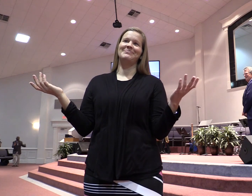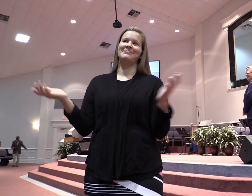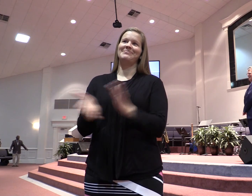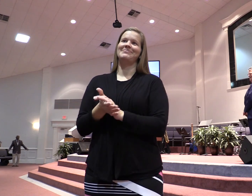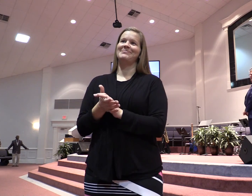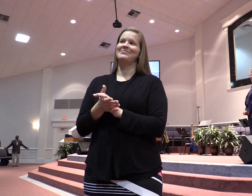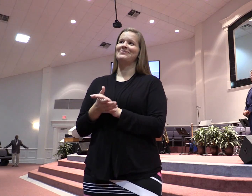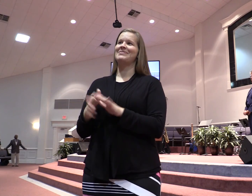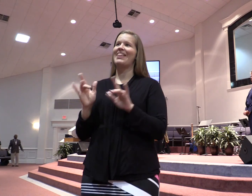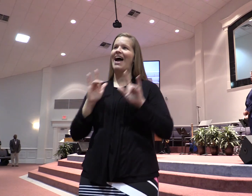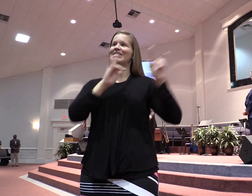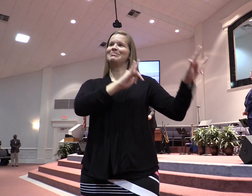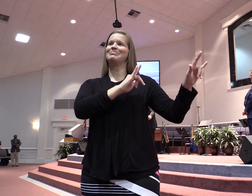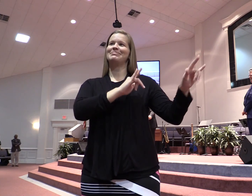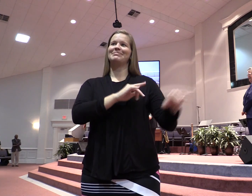We love